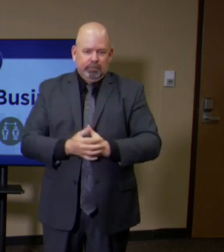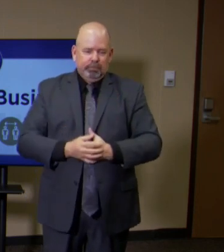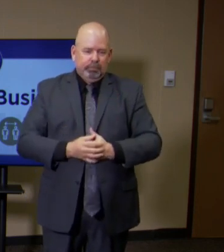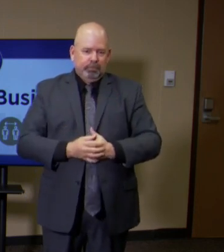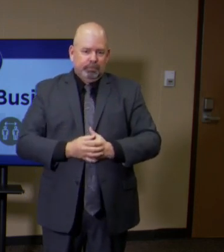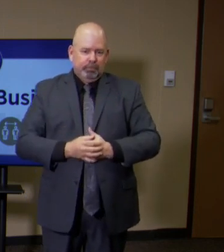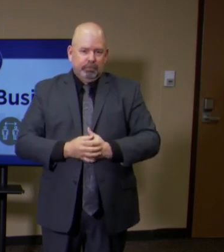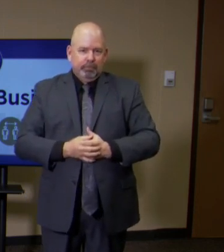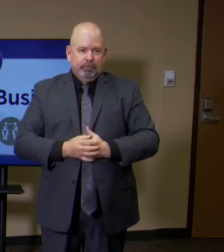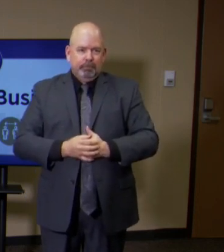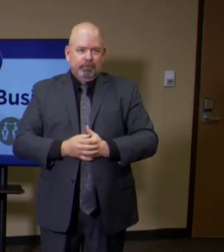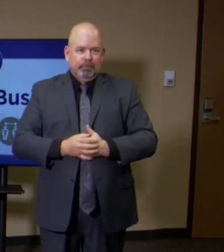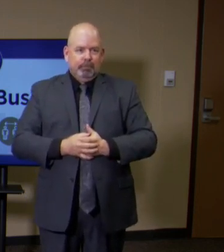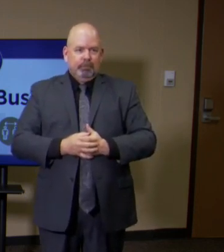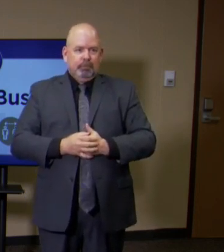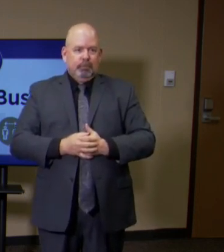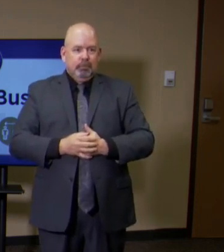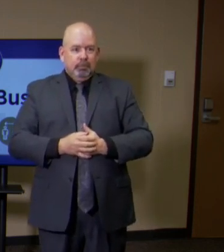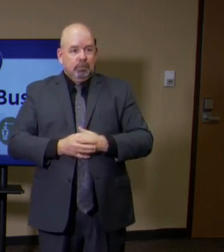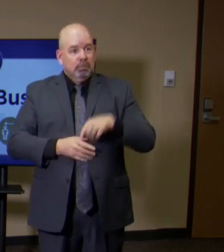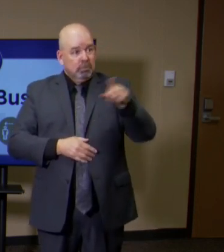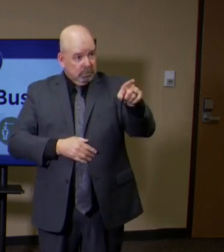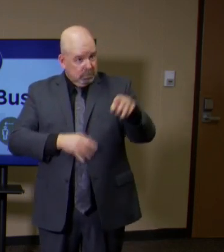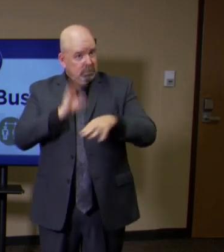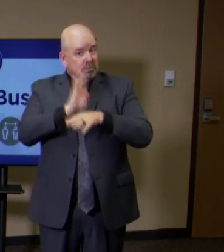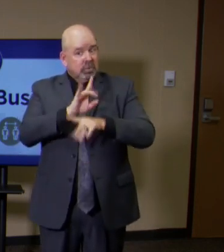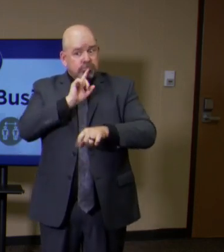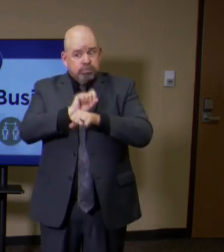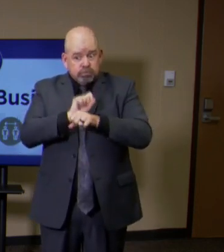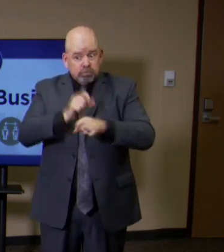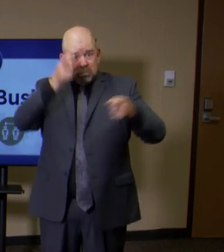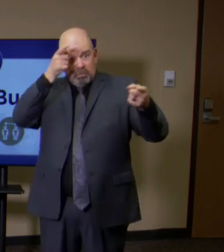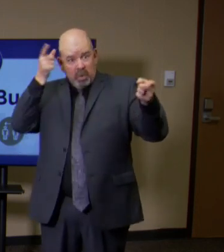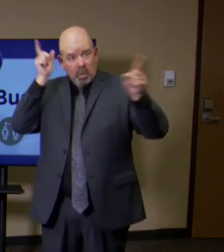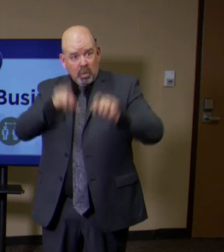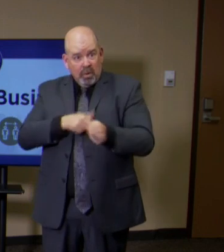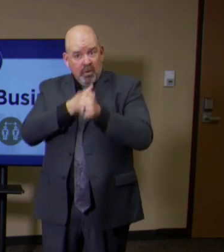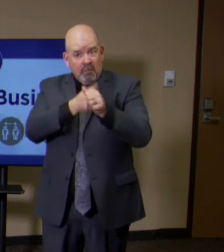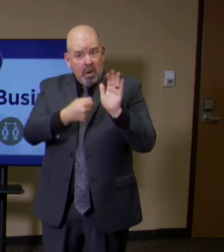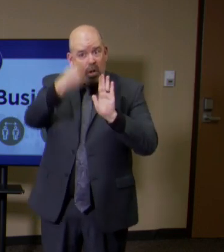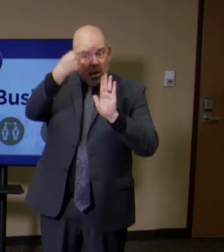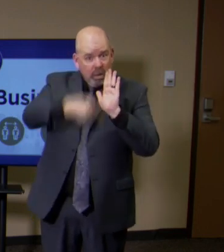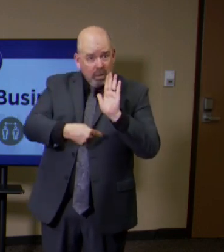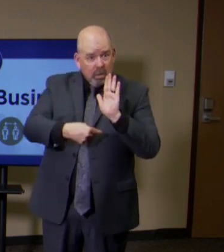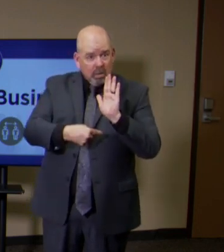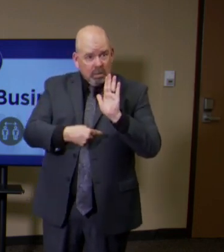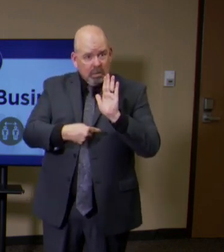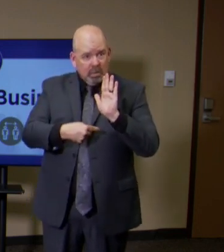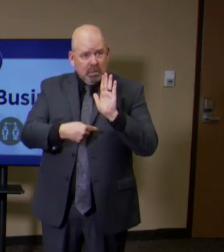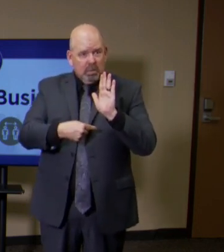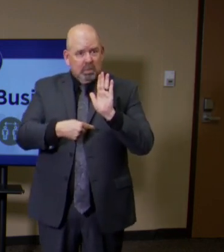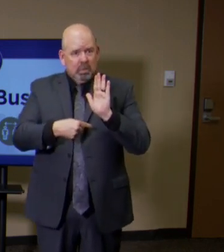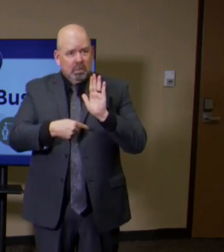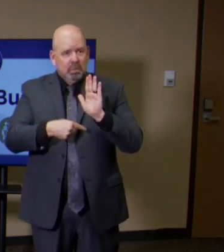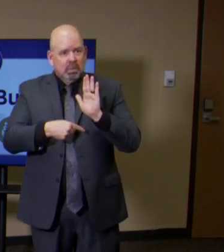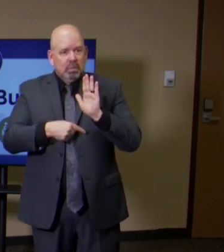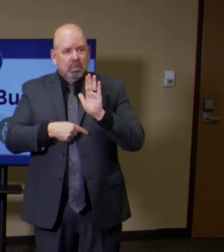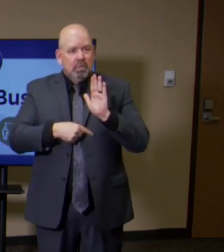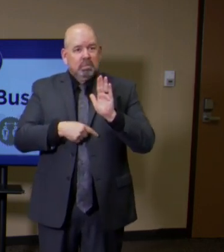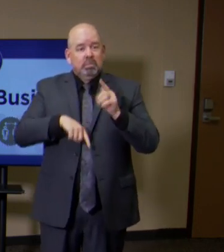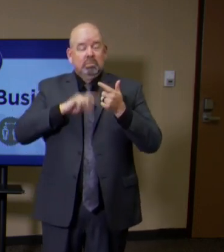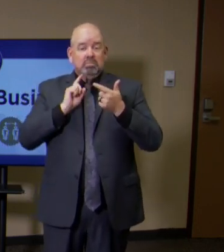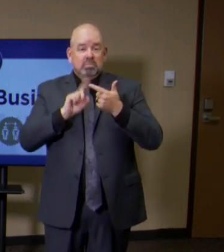If they take that pledge and they do those things, and that's step 1, and step 2 is if their